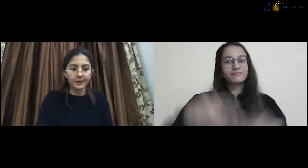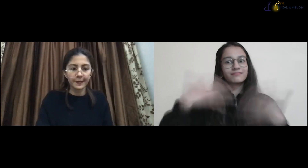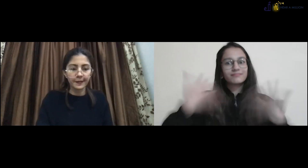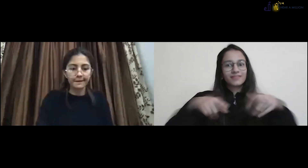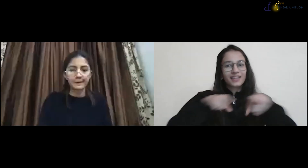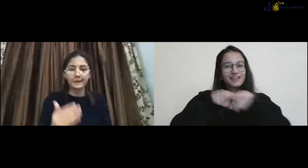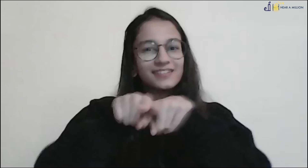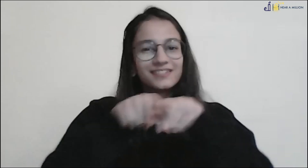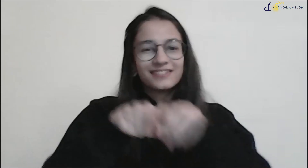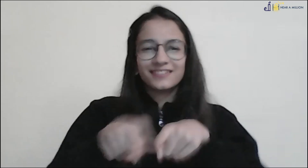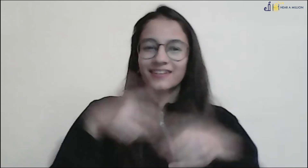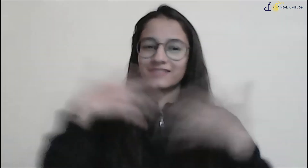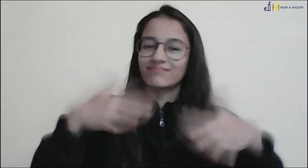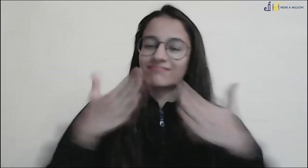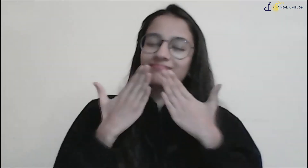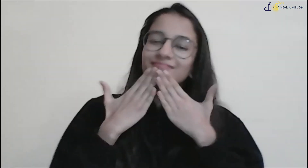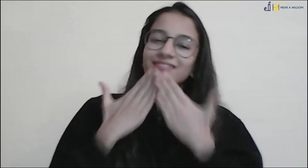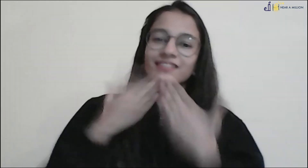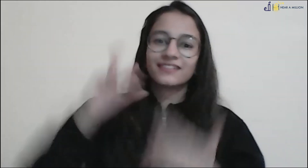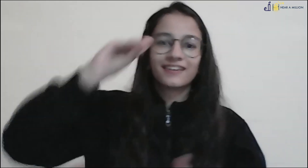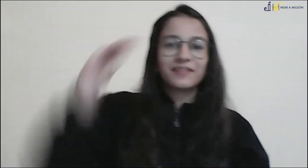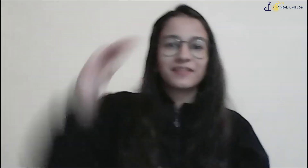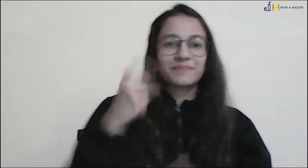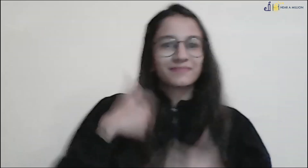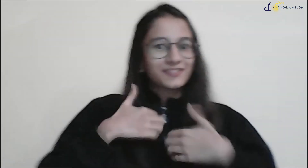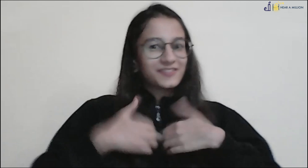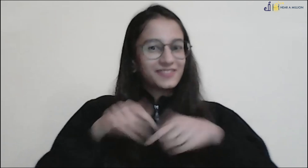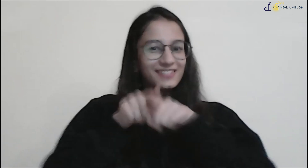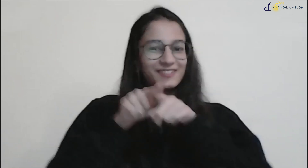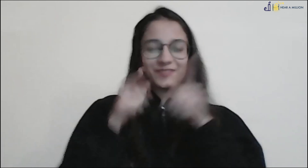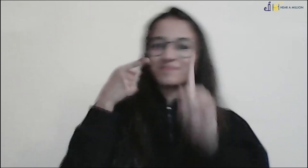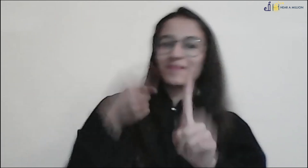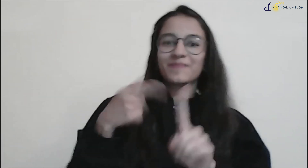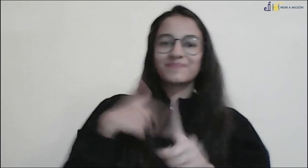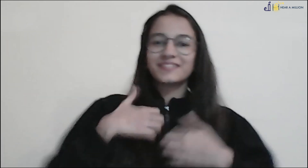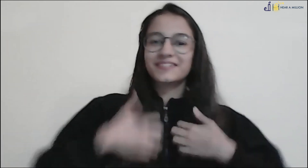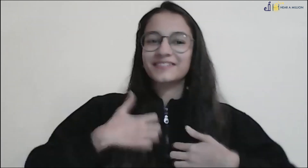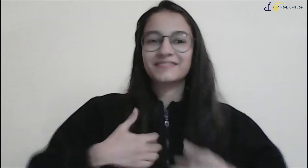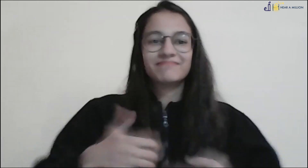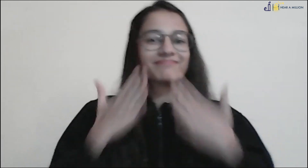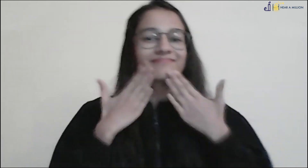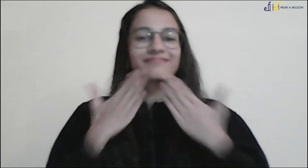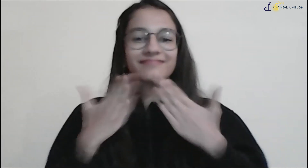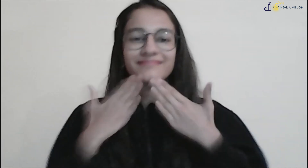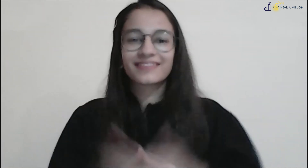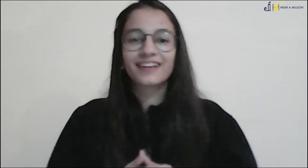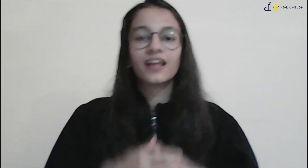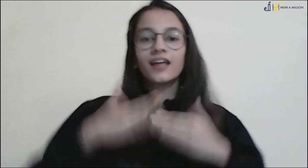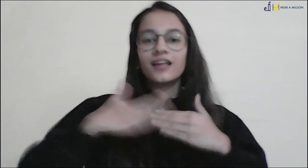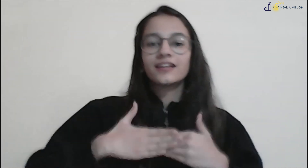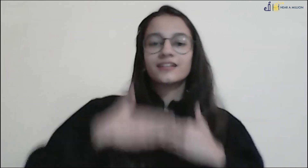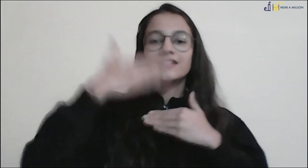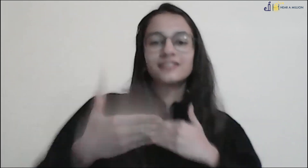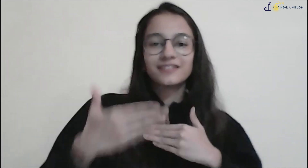Thank you. Yeah. Okay, I will interpret here. Yeah. Thank you, Dr. Top. Thank you, Dipesh sir. That was